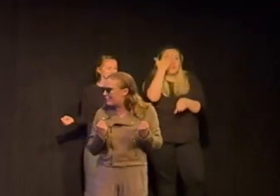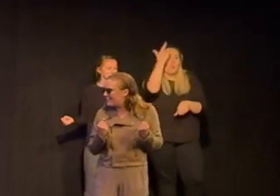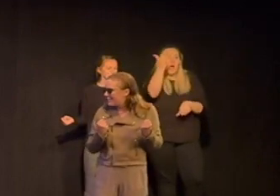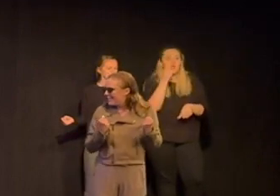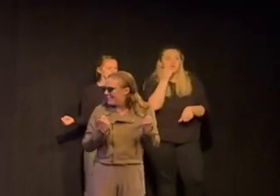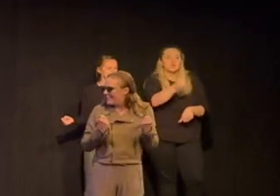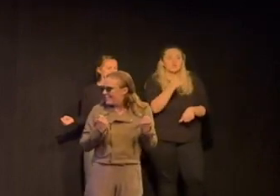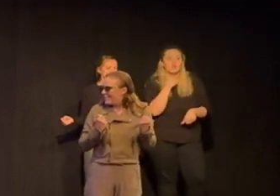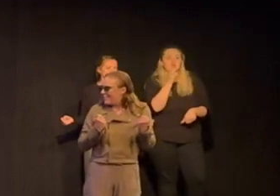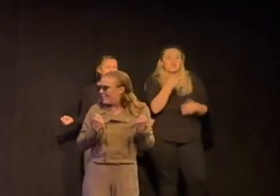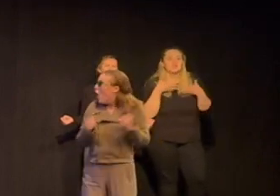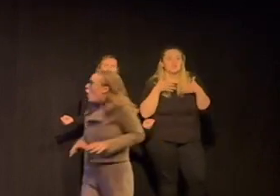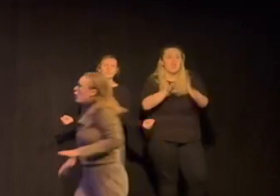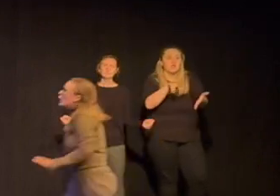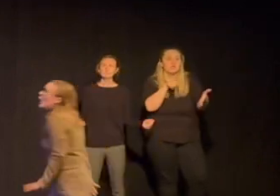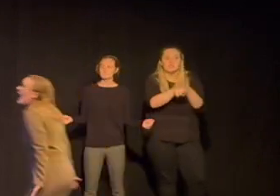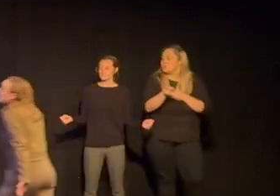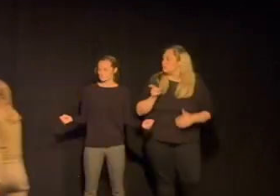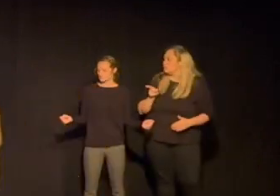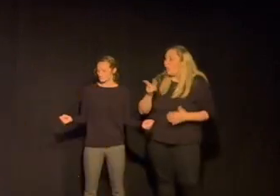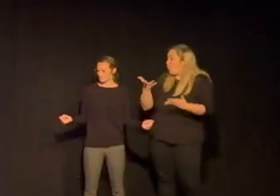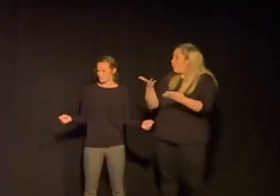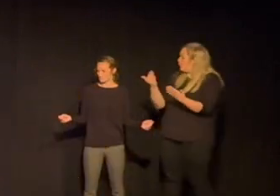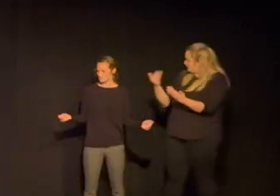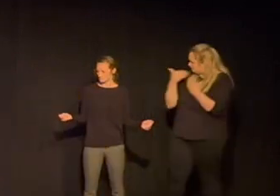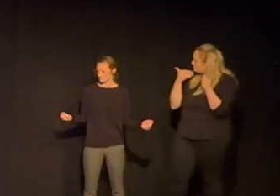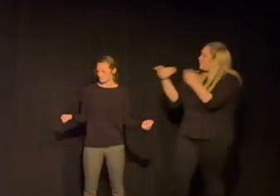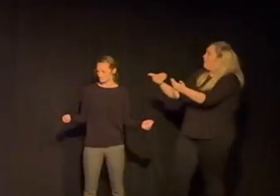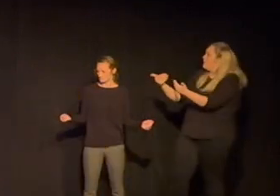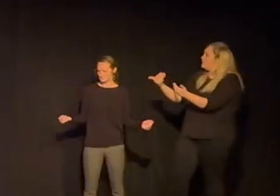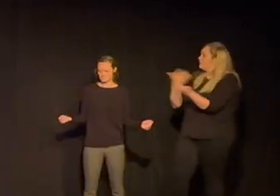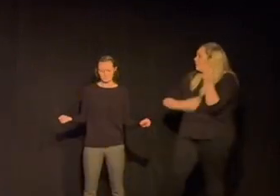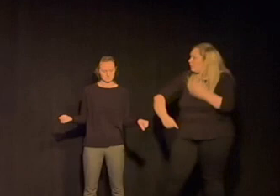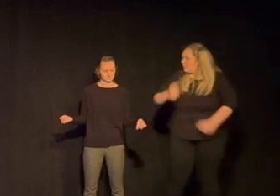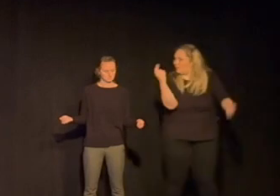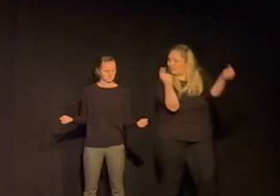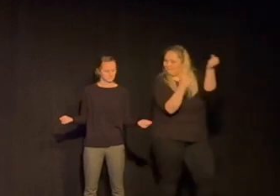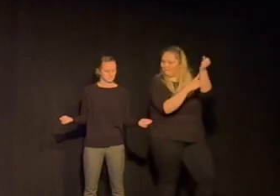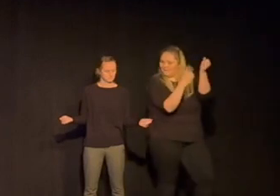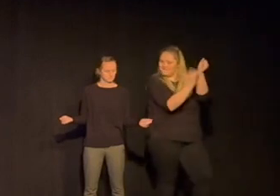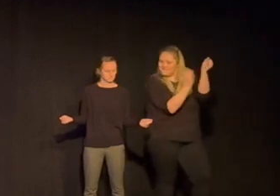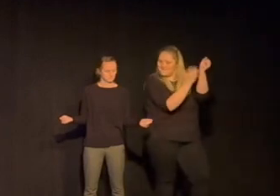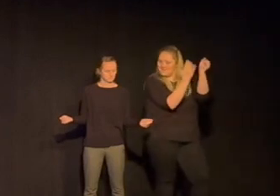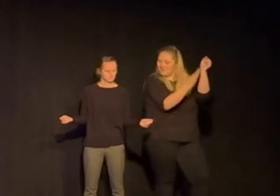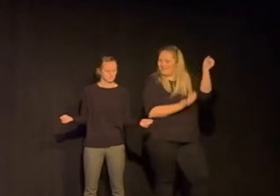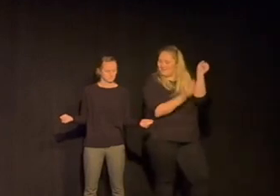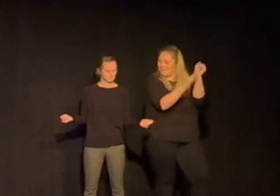himself. Go ahead. Feel around in your left shackle.